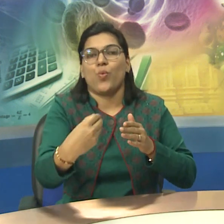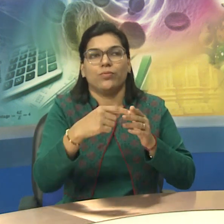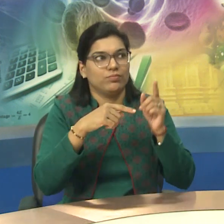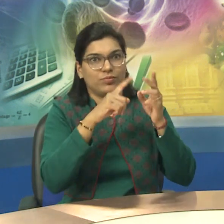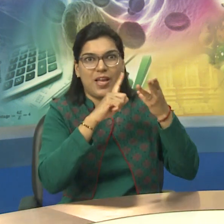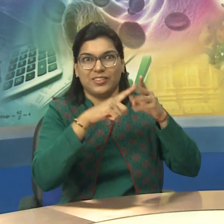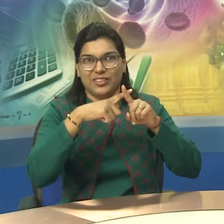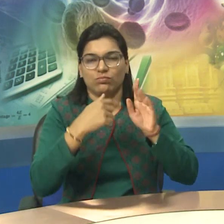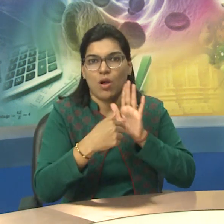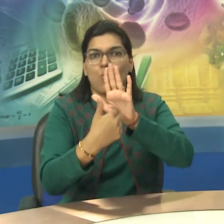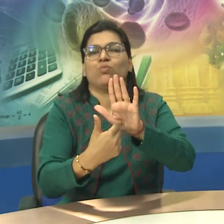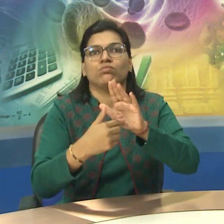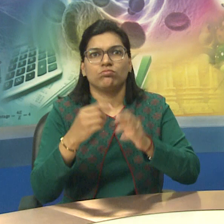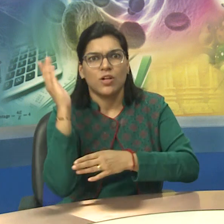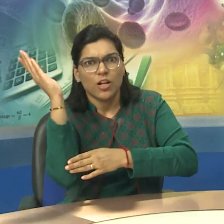them as internal.